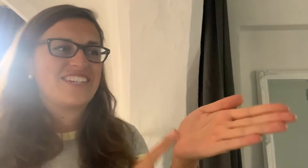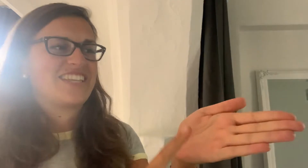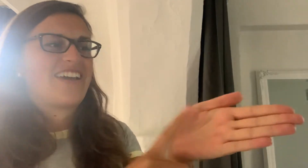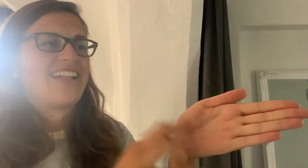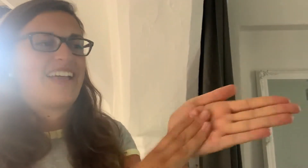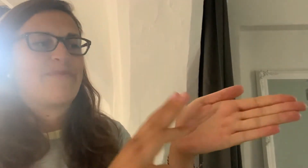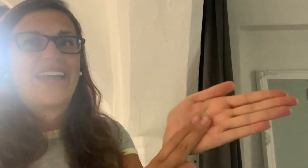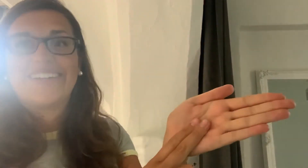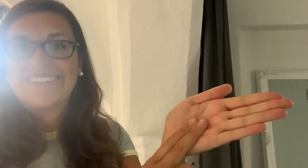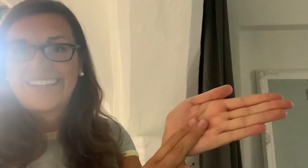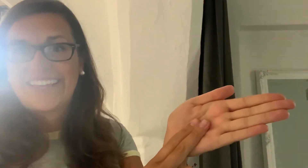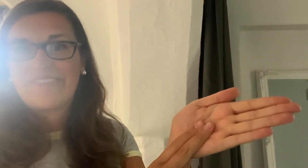go LMN like that.